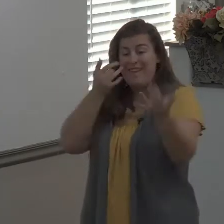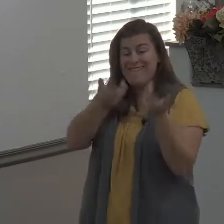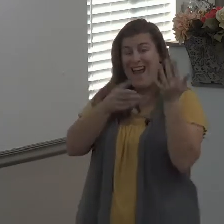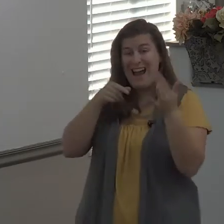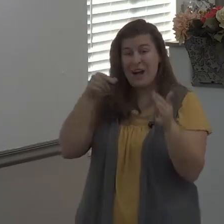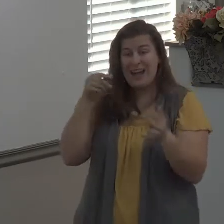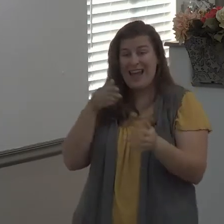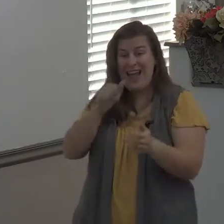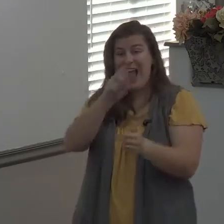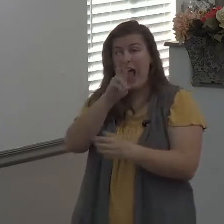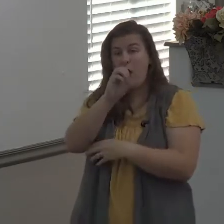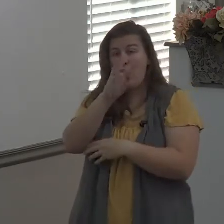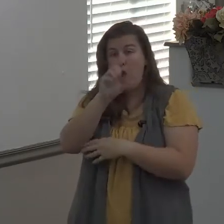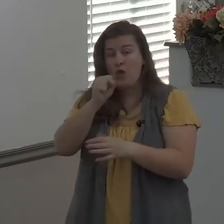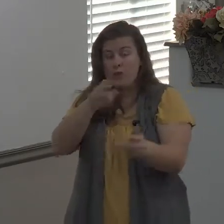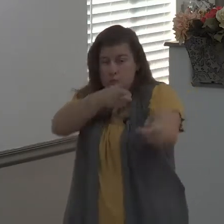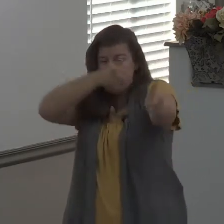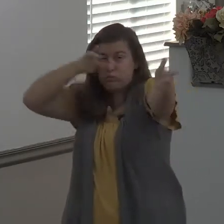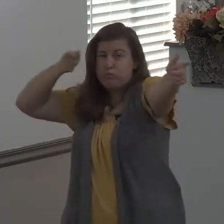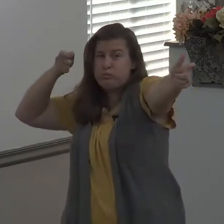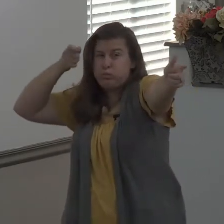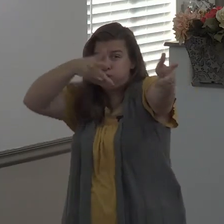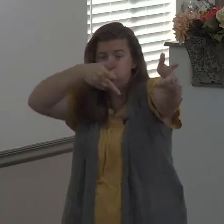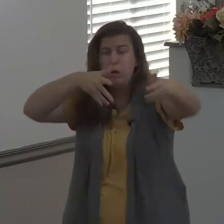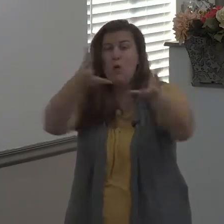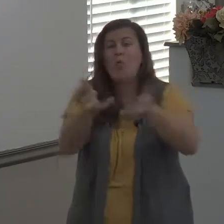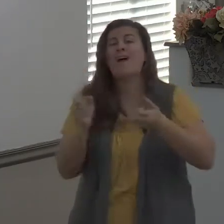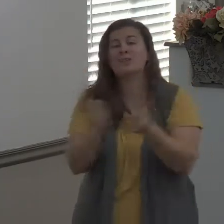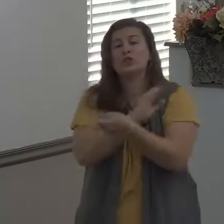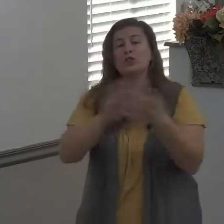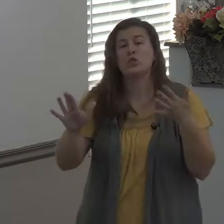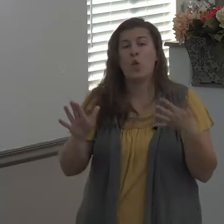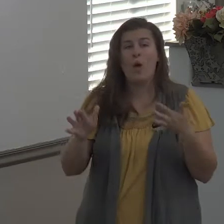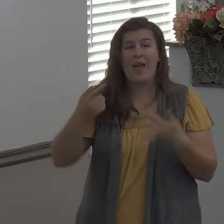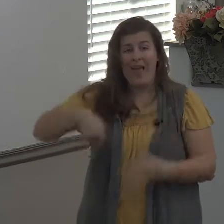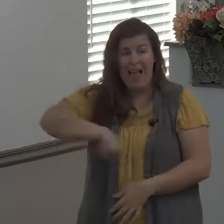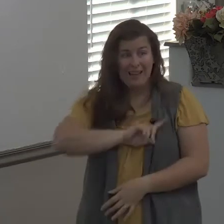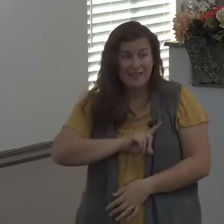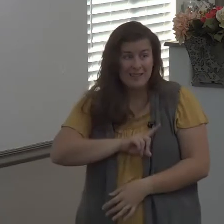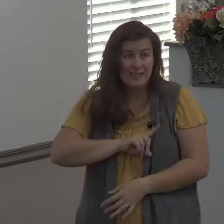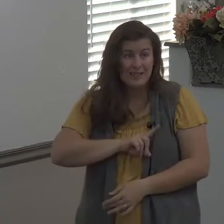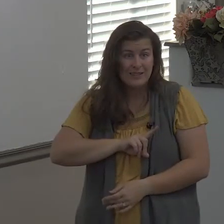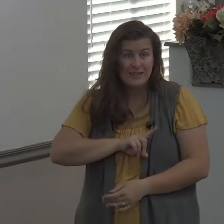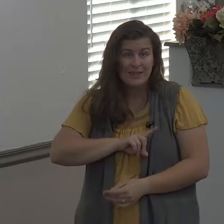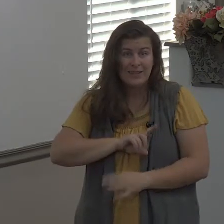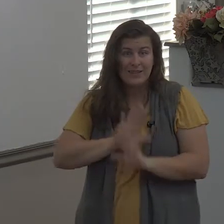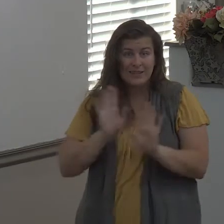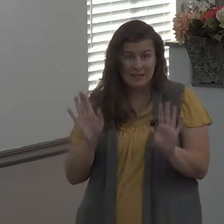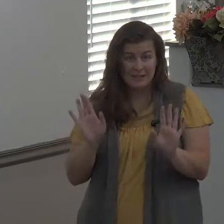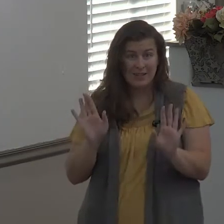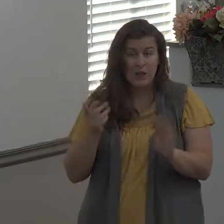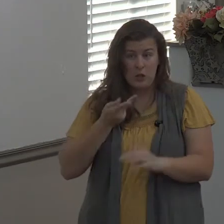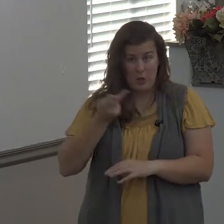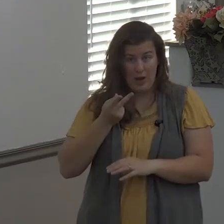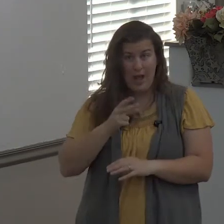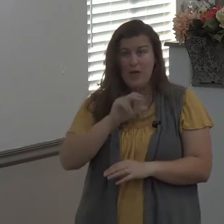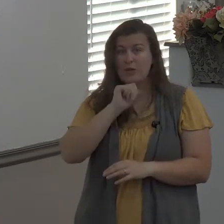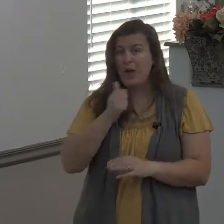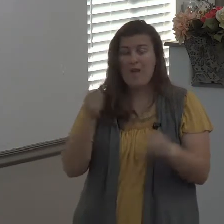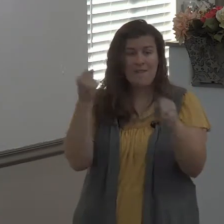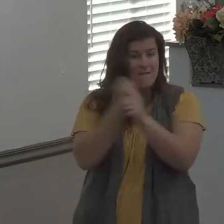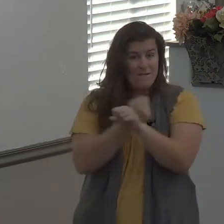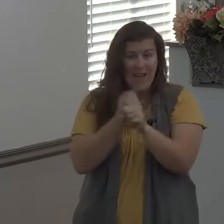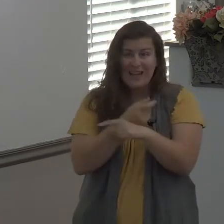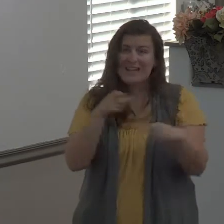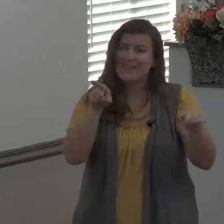kill. He's shooting arrows at us and not just any arrow but a fiery dart. Man, he wants to destroy and wipe